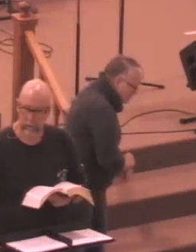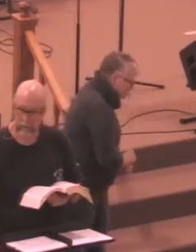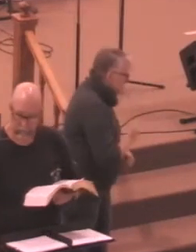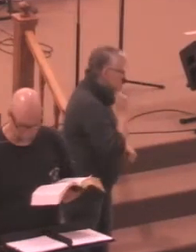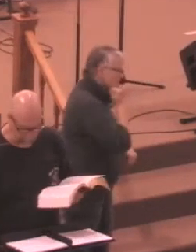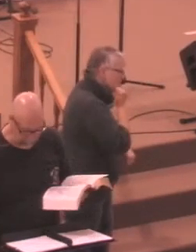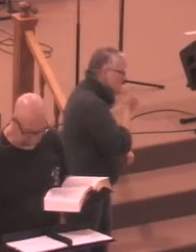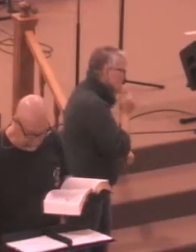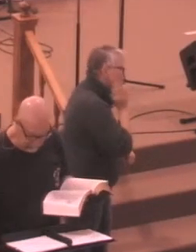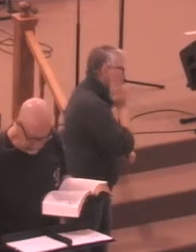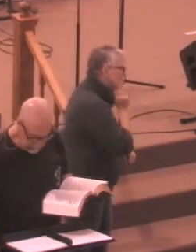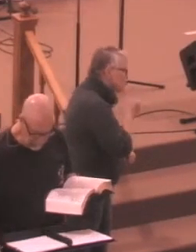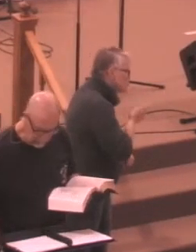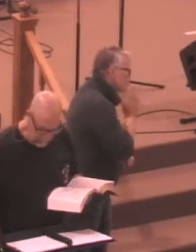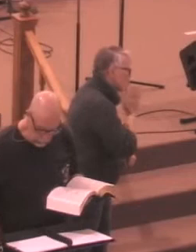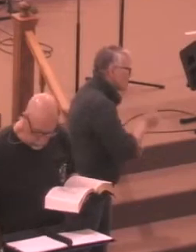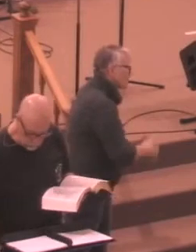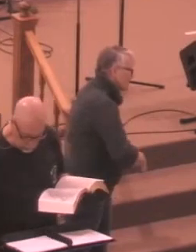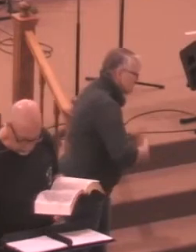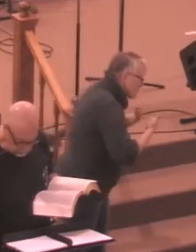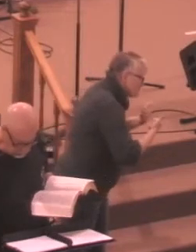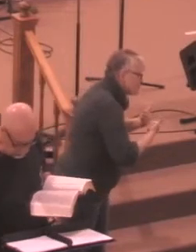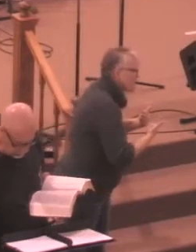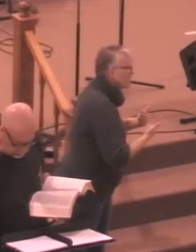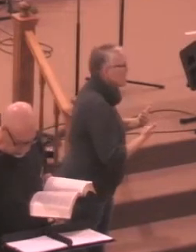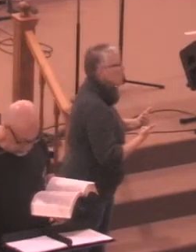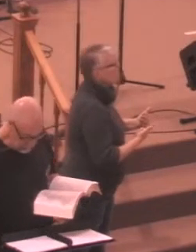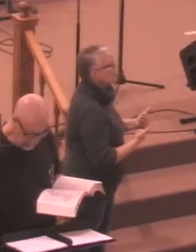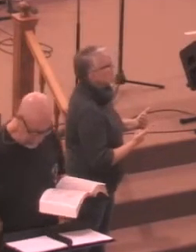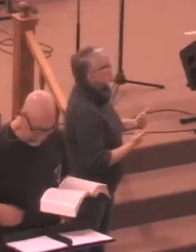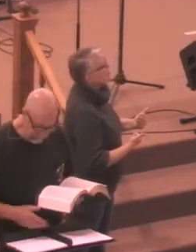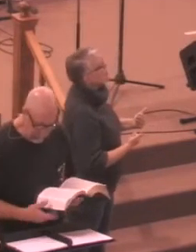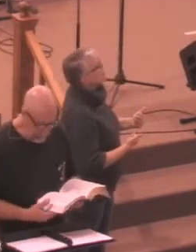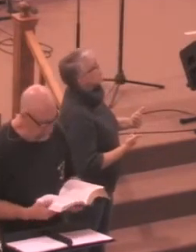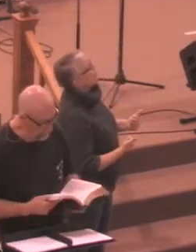will live. Whew.